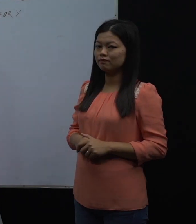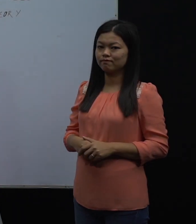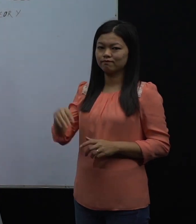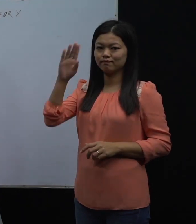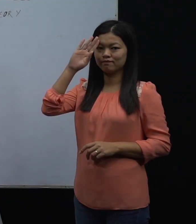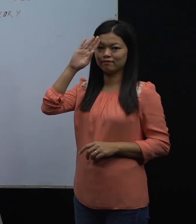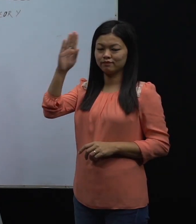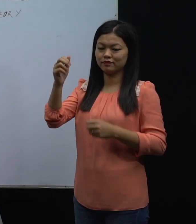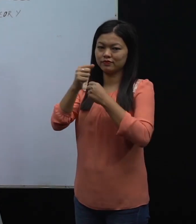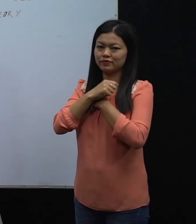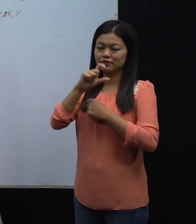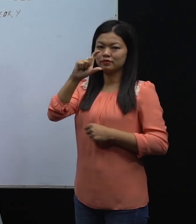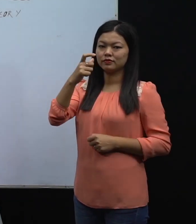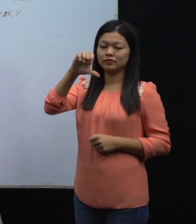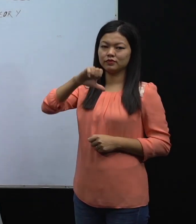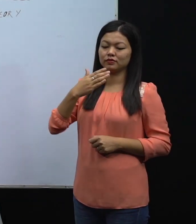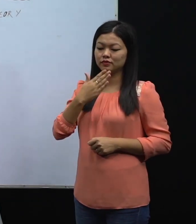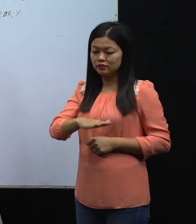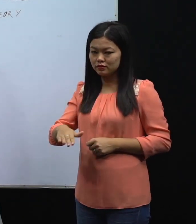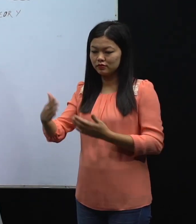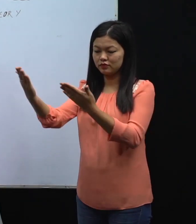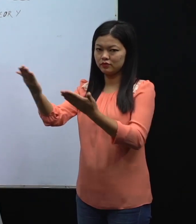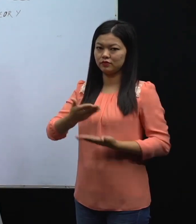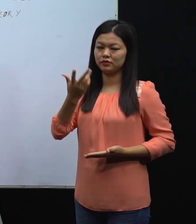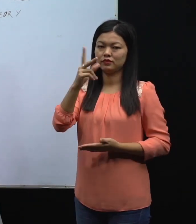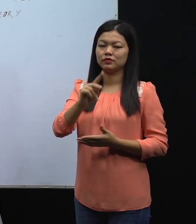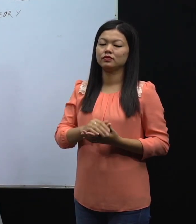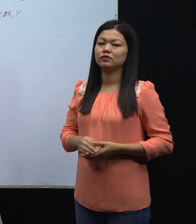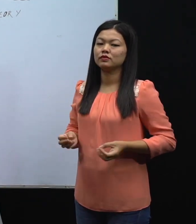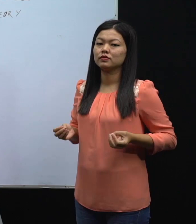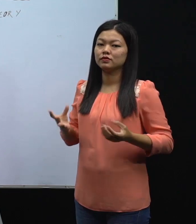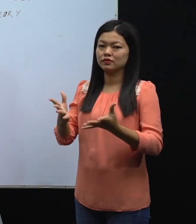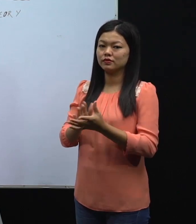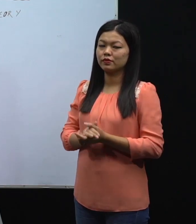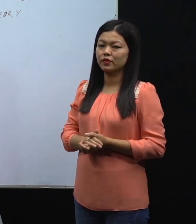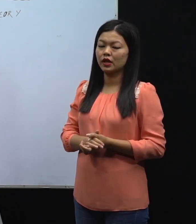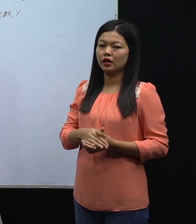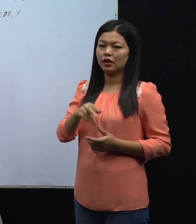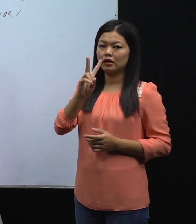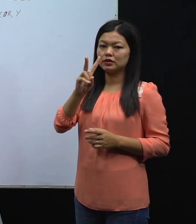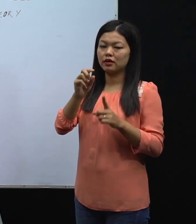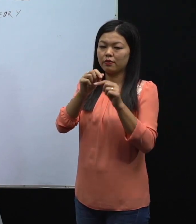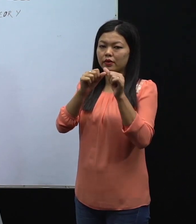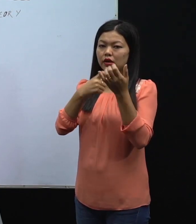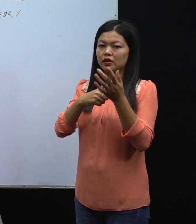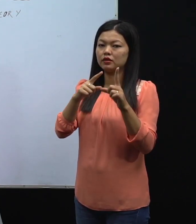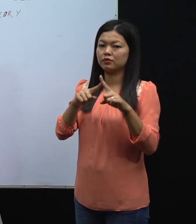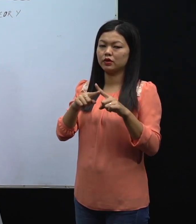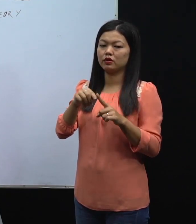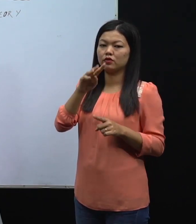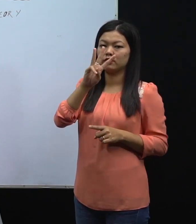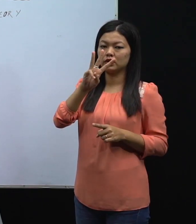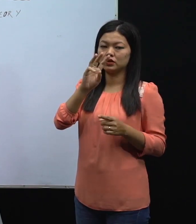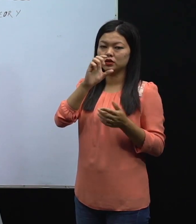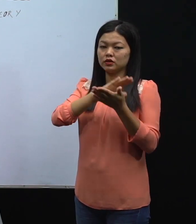Hello, my dear class 9 students, welcome back. So let's get started with our second part of this third chapter, that